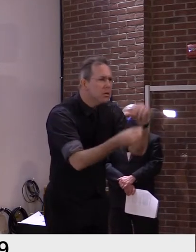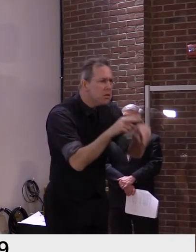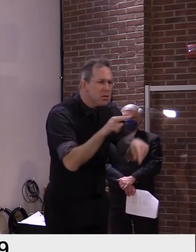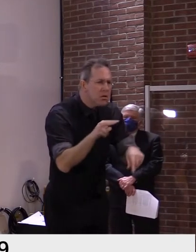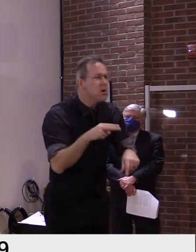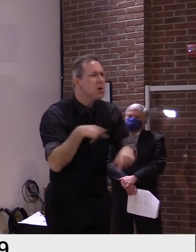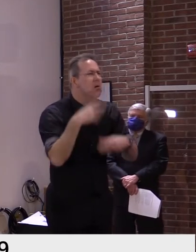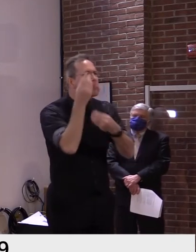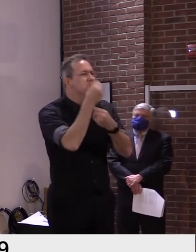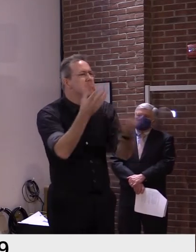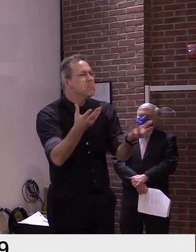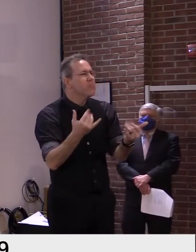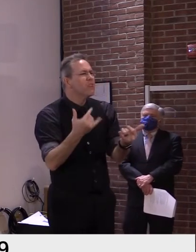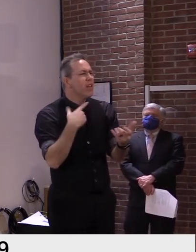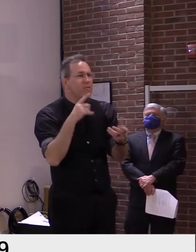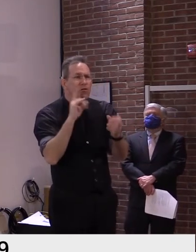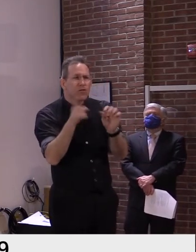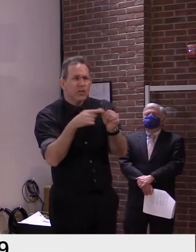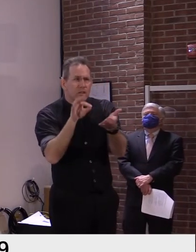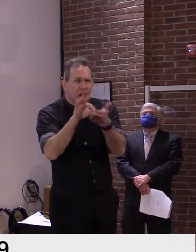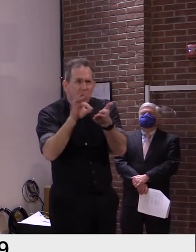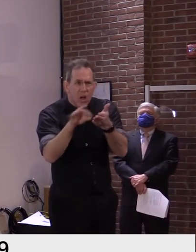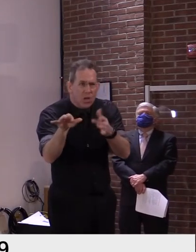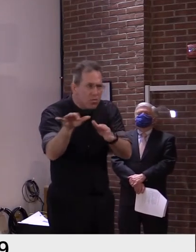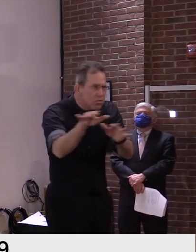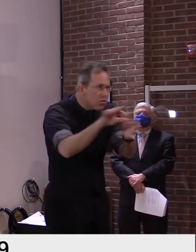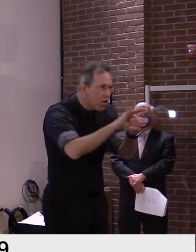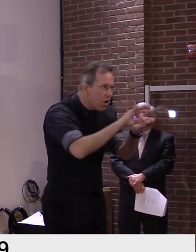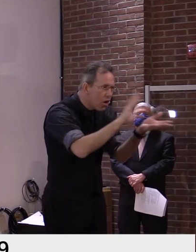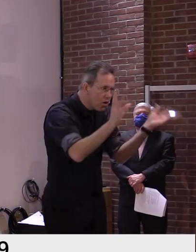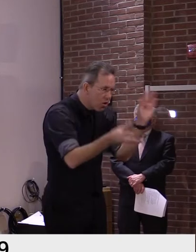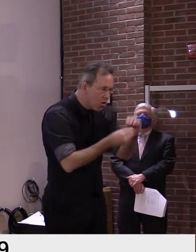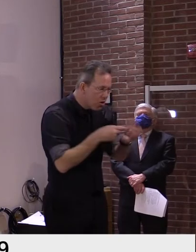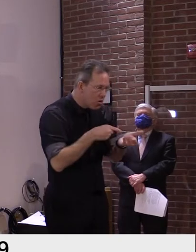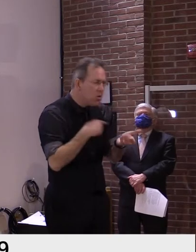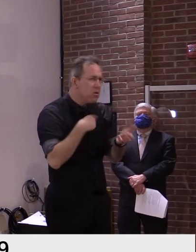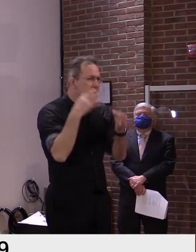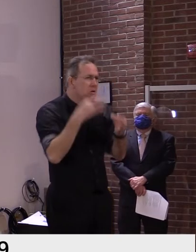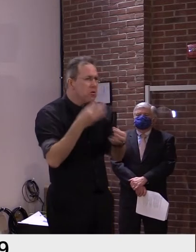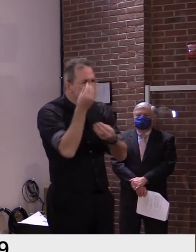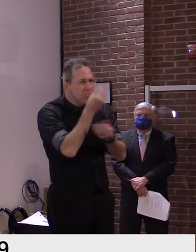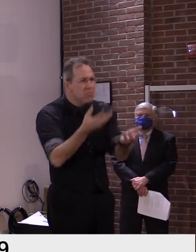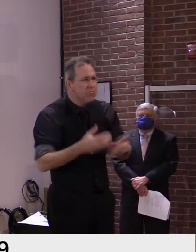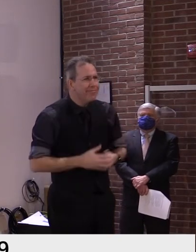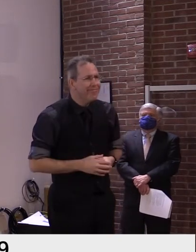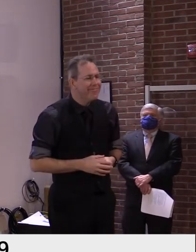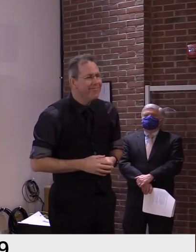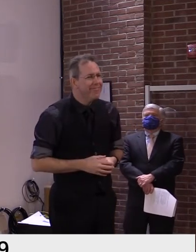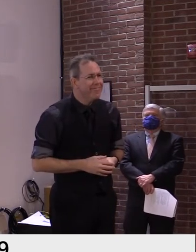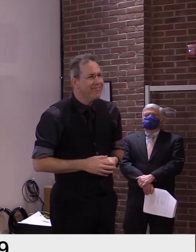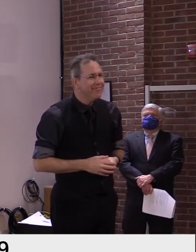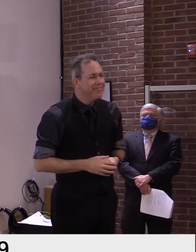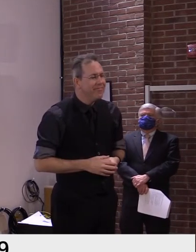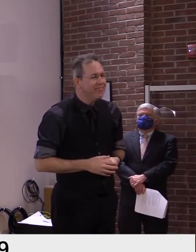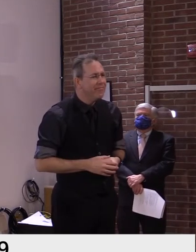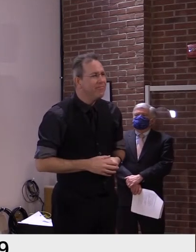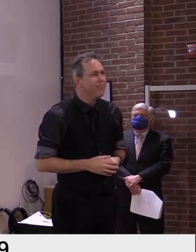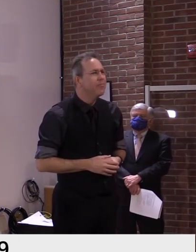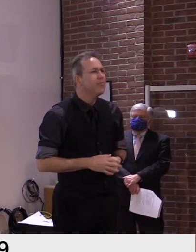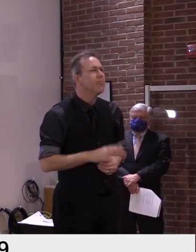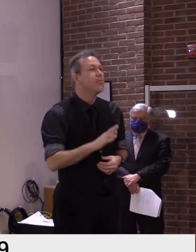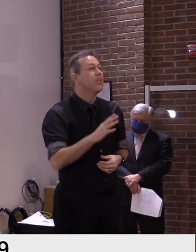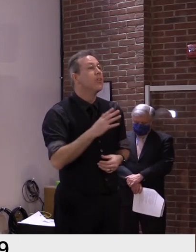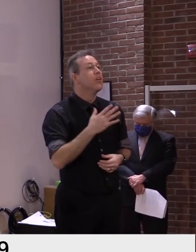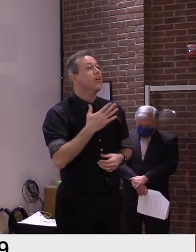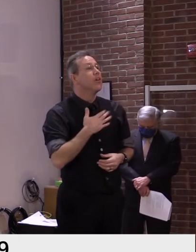my vote on that particular issue. So I'll get back to you on that. But But again, it should be interesting. I don't know how to gauge the